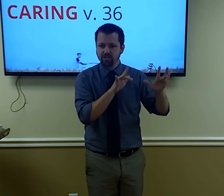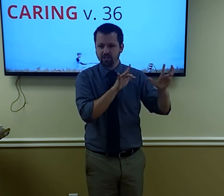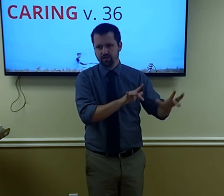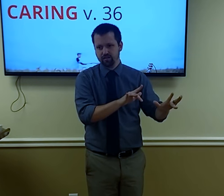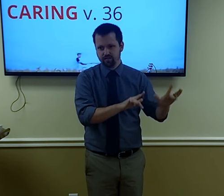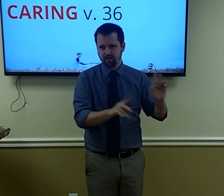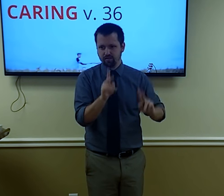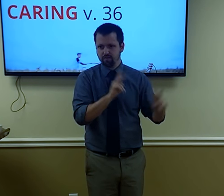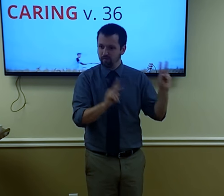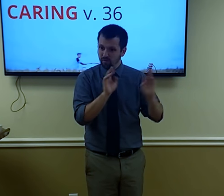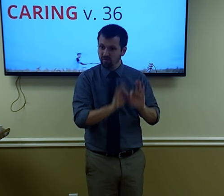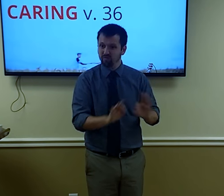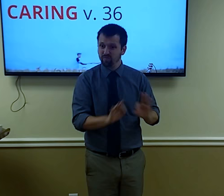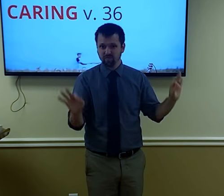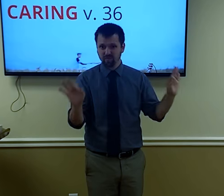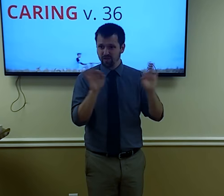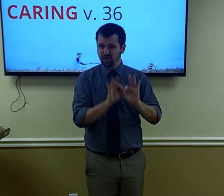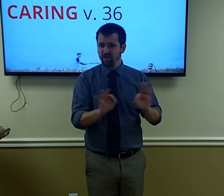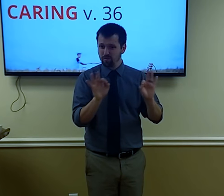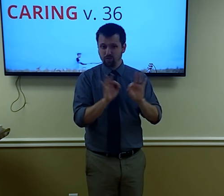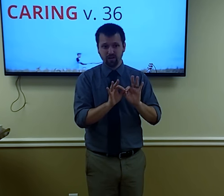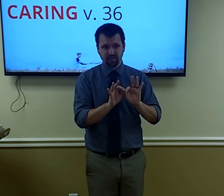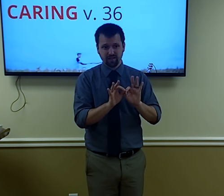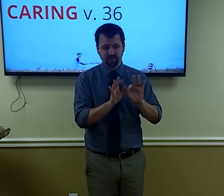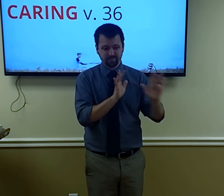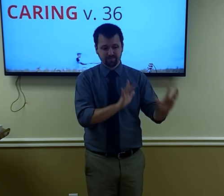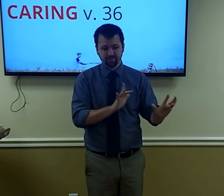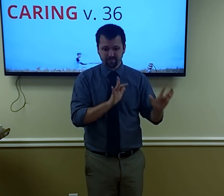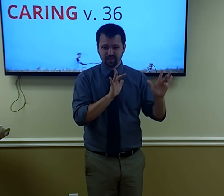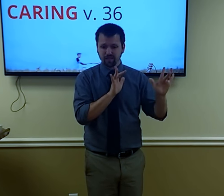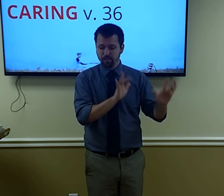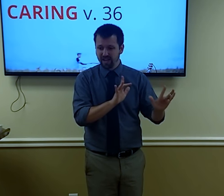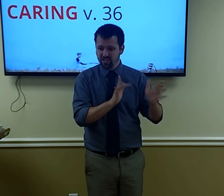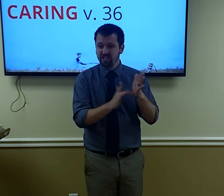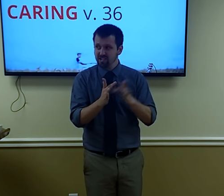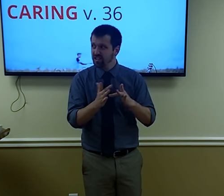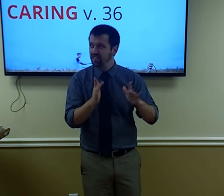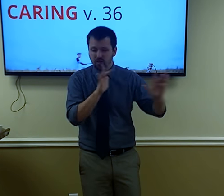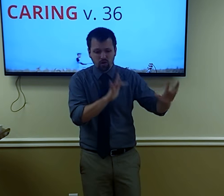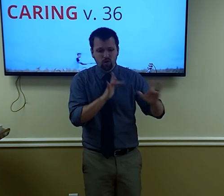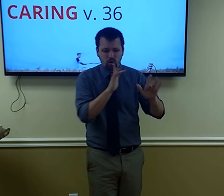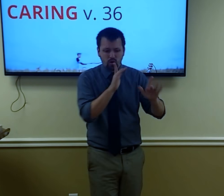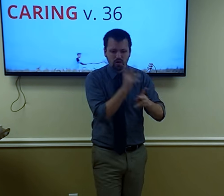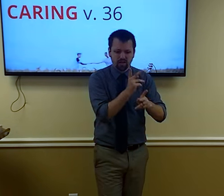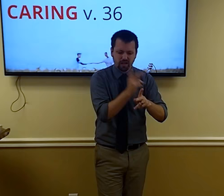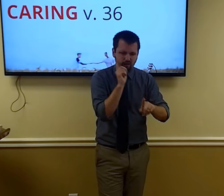Compassion, people. It's important. Compassion. Jesus cared for